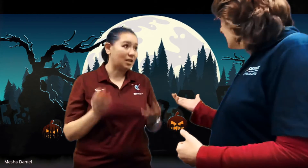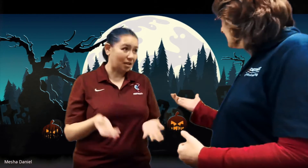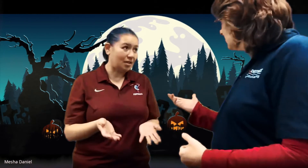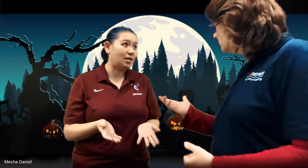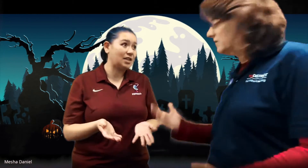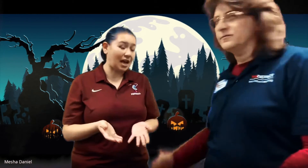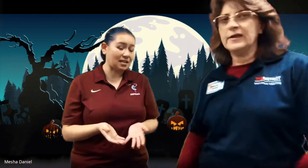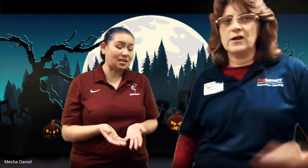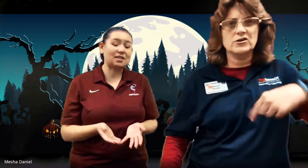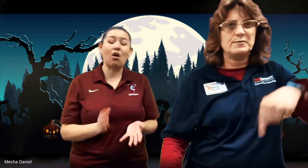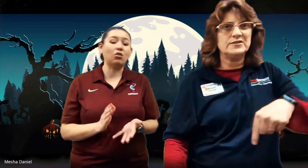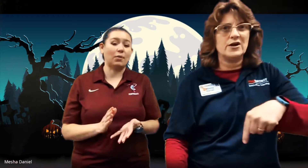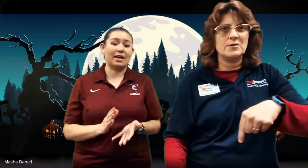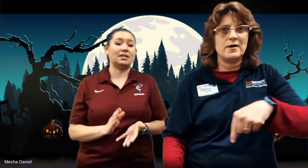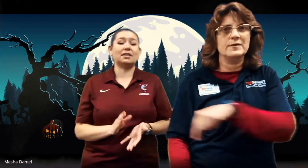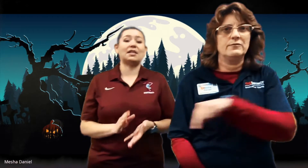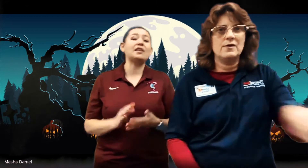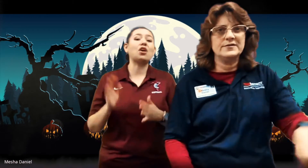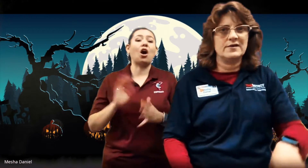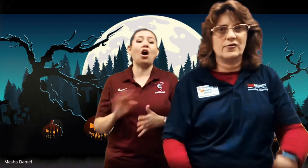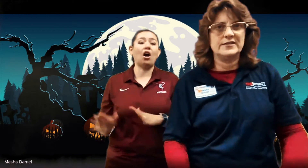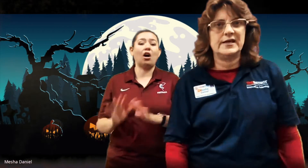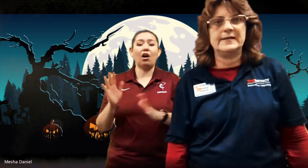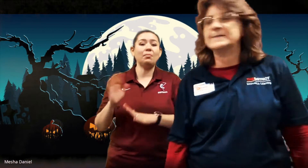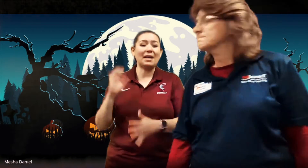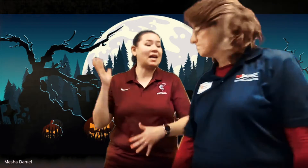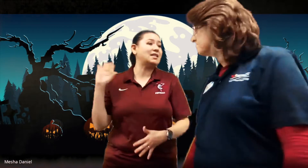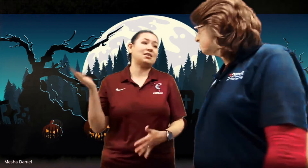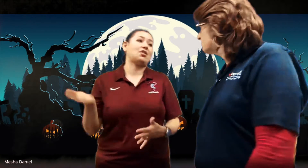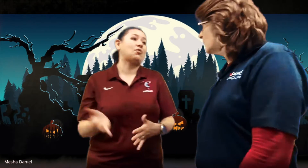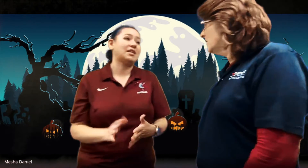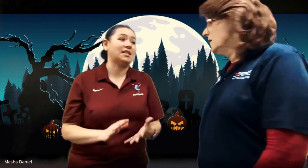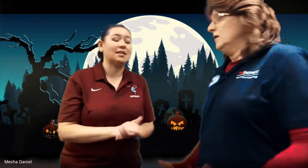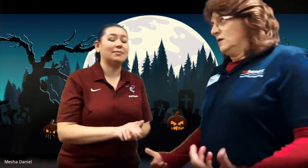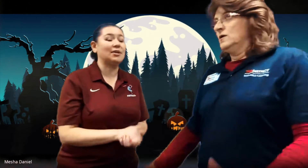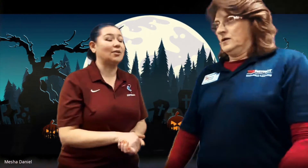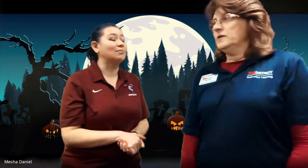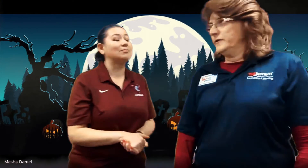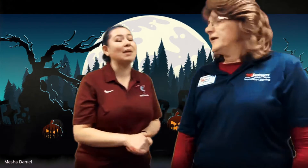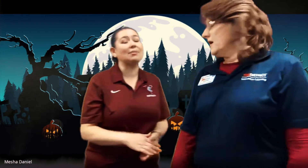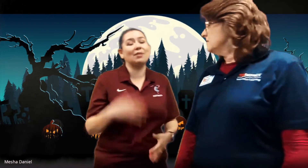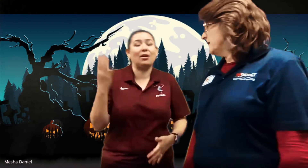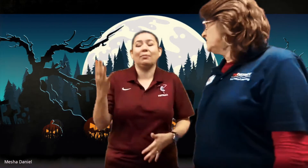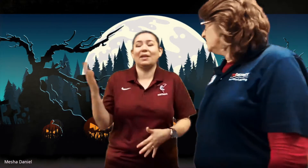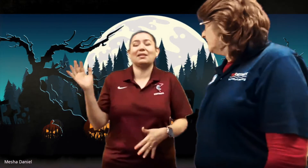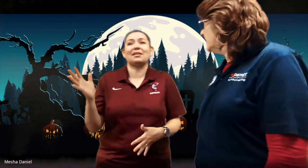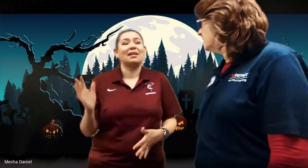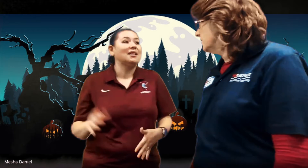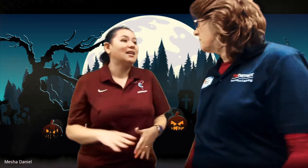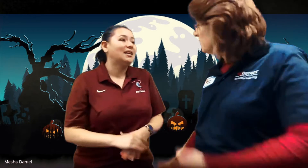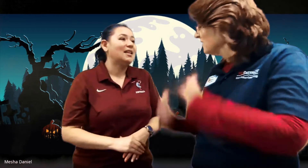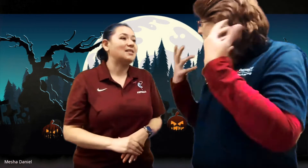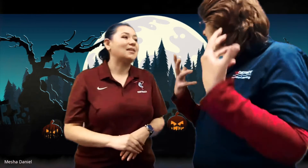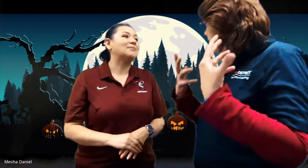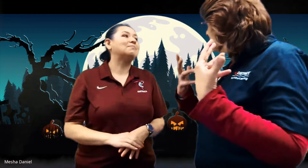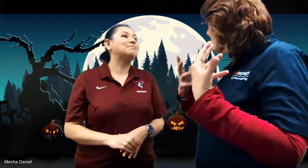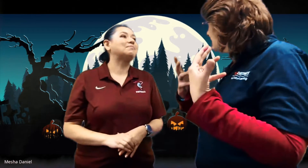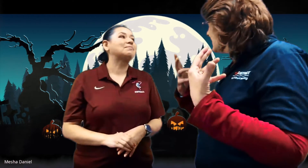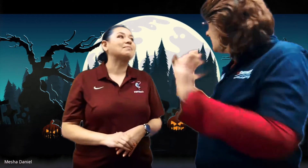those. Yes. Yeah, especially our department. We always have crazy ideas. All my ideas are crazy. Yeah. Yeah, mine too. Maybe that's why we're the gray, right? Because it